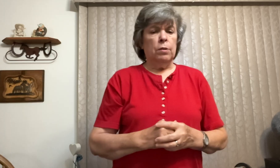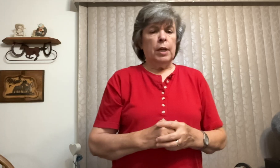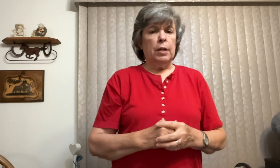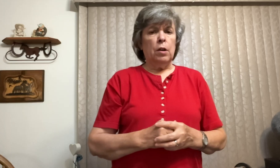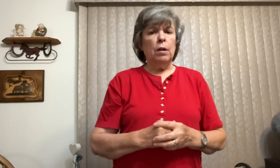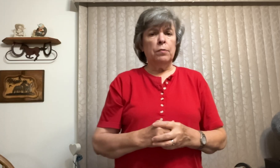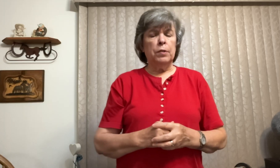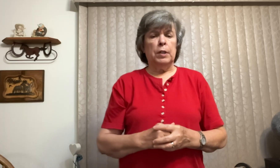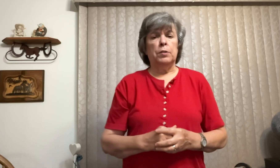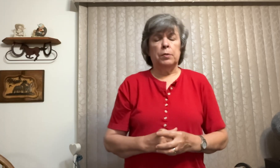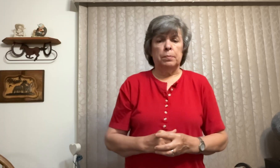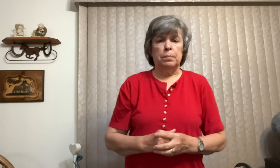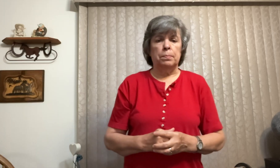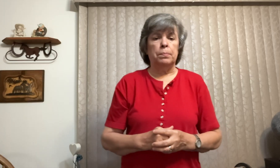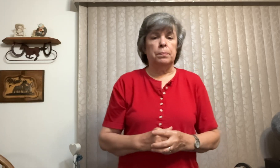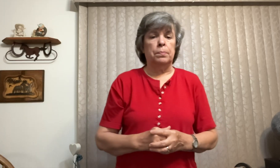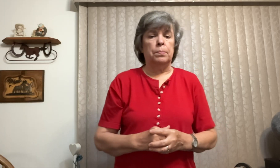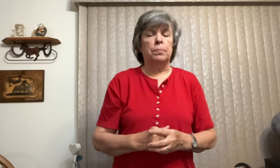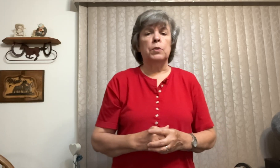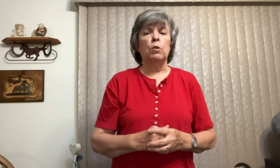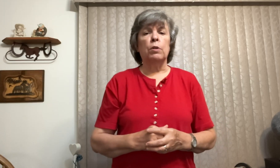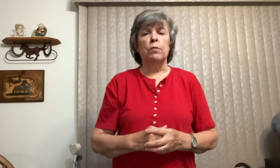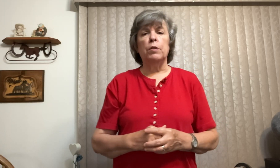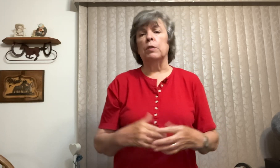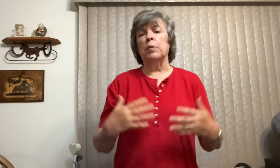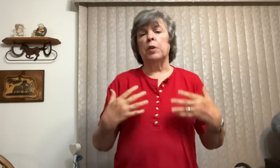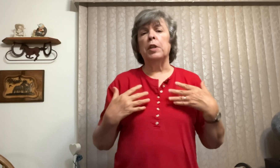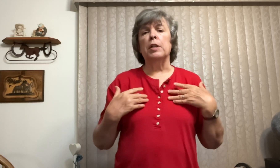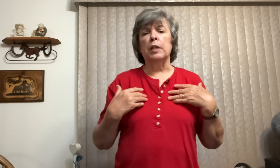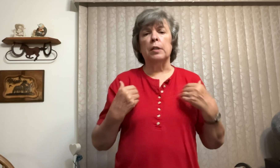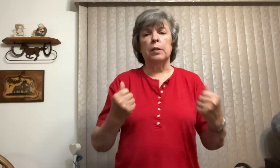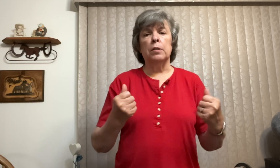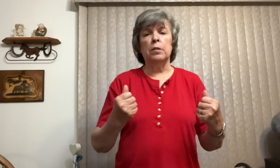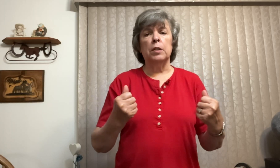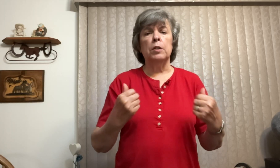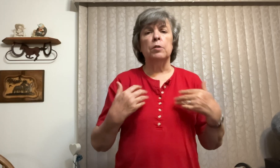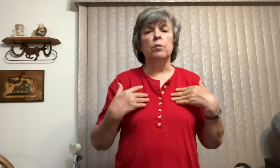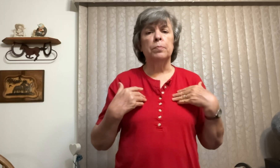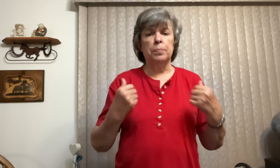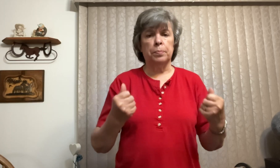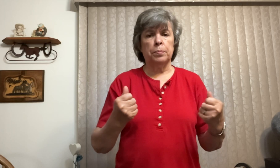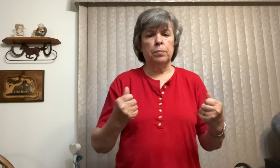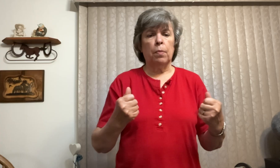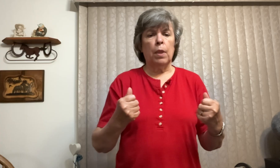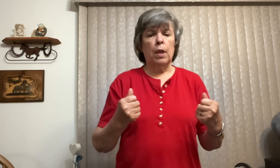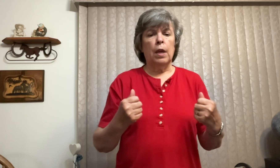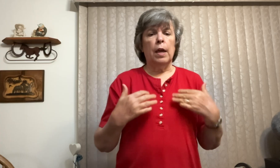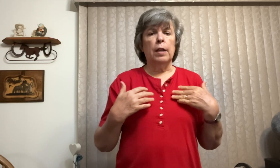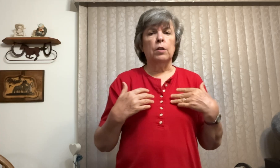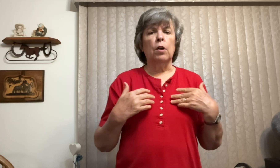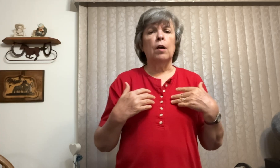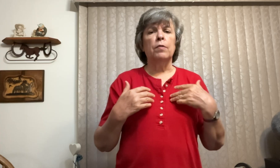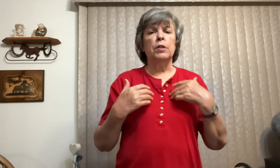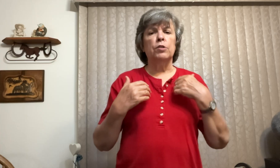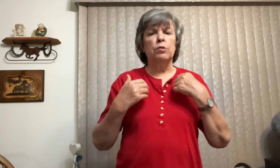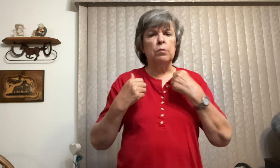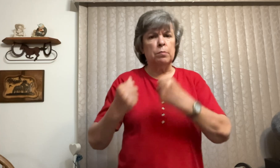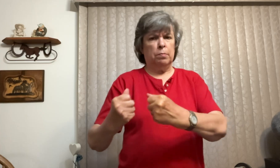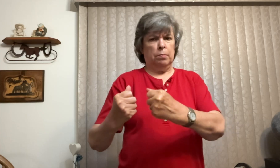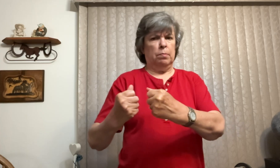Okay, confidence. Don't confuse it with healing. This is heal. And confidence, you